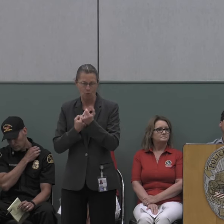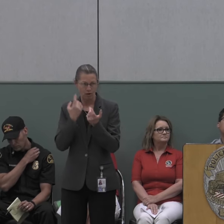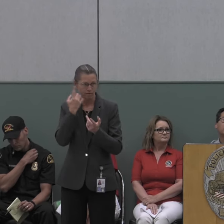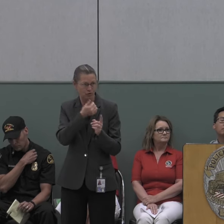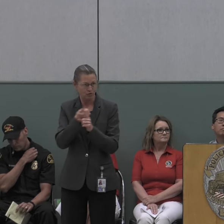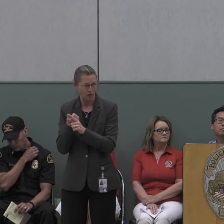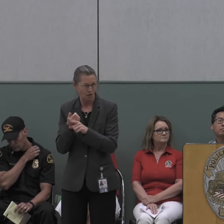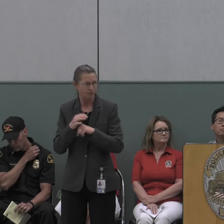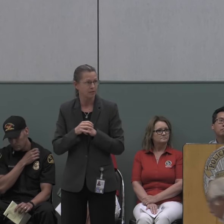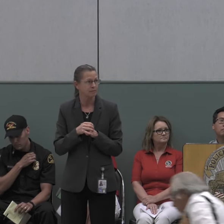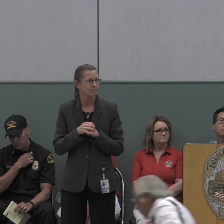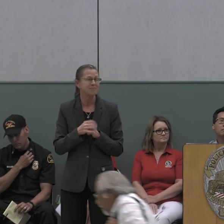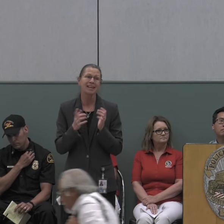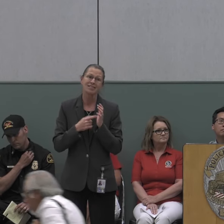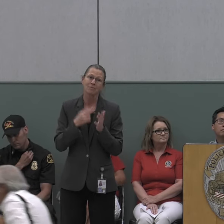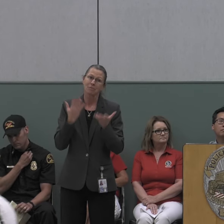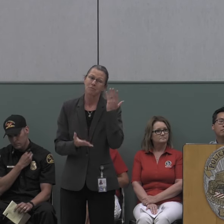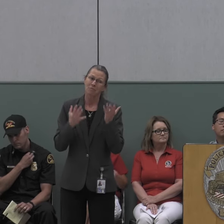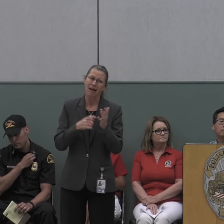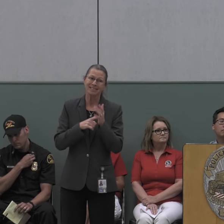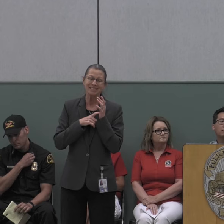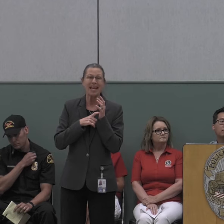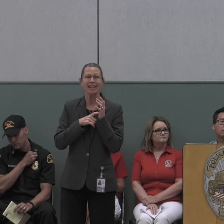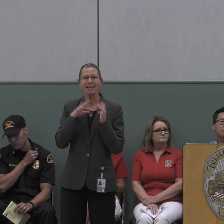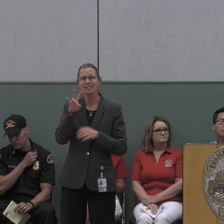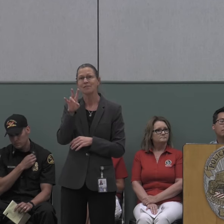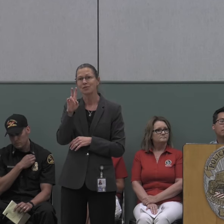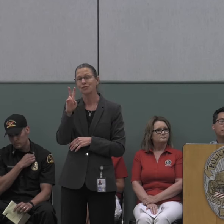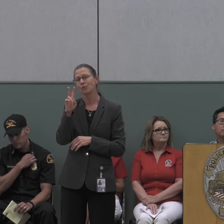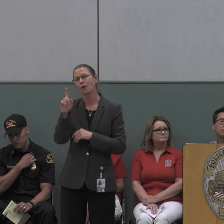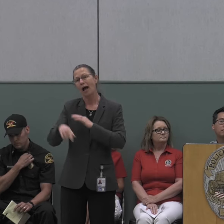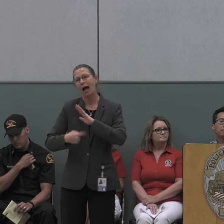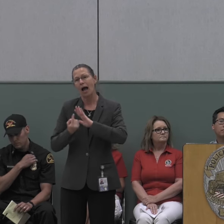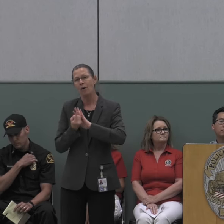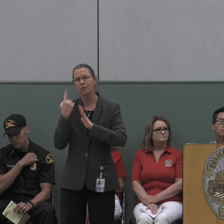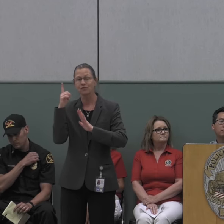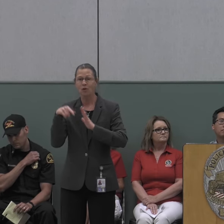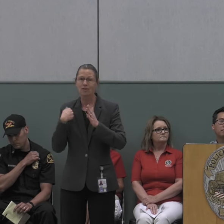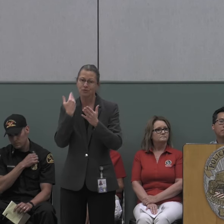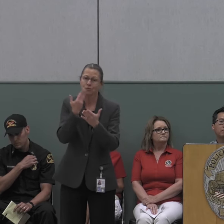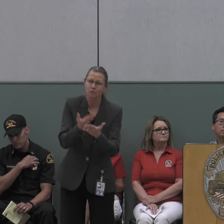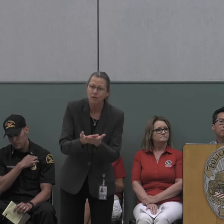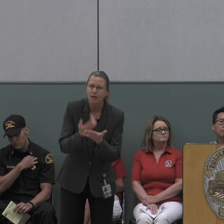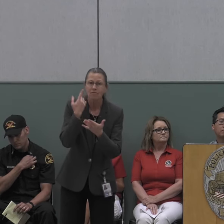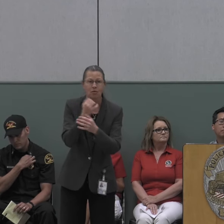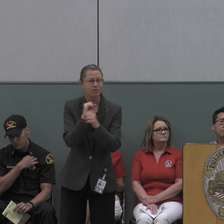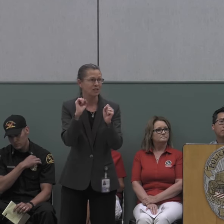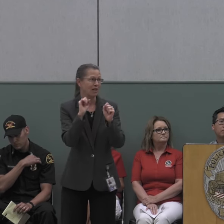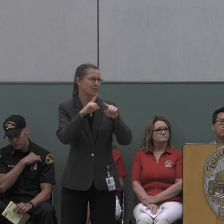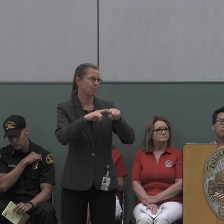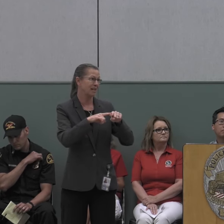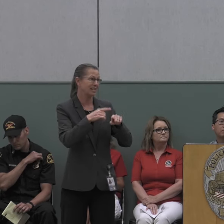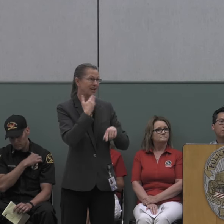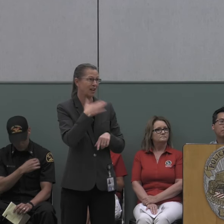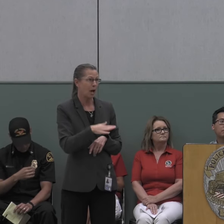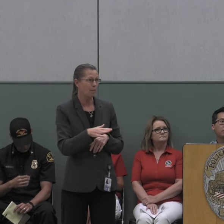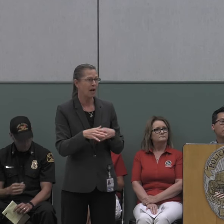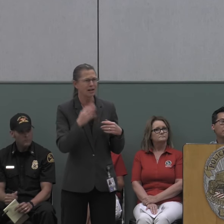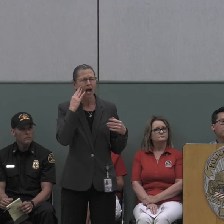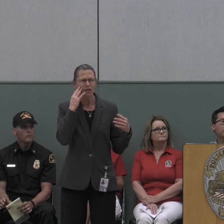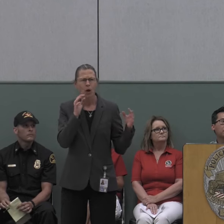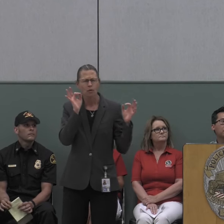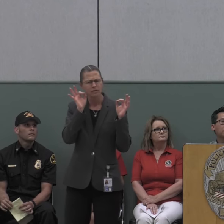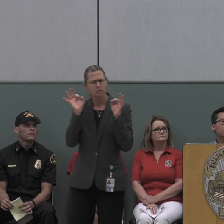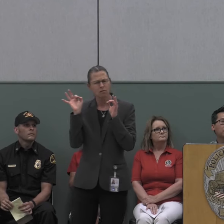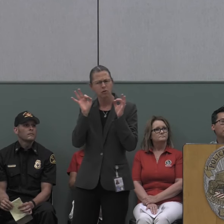it might take us 72 hours to get to you. It depends on how bad it is. So he's looking at me through the side of